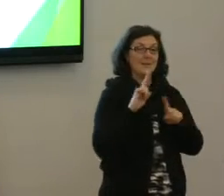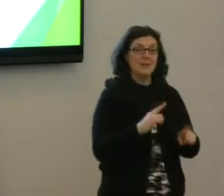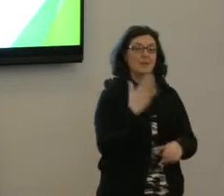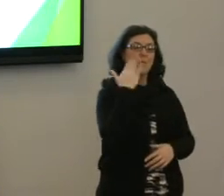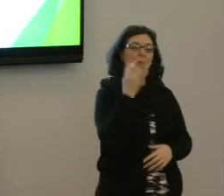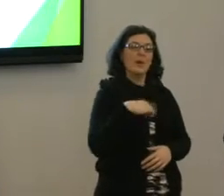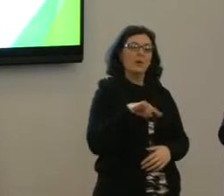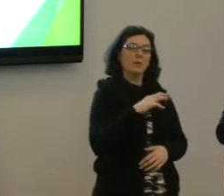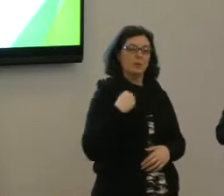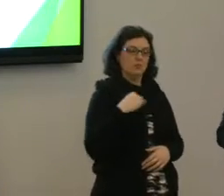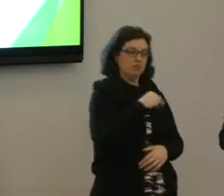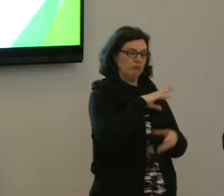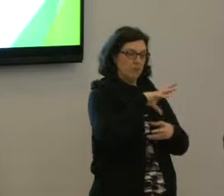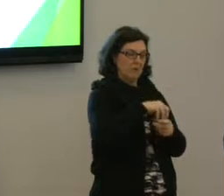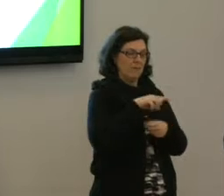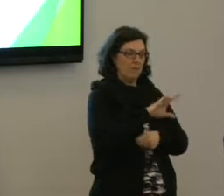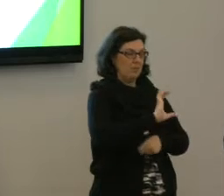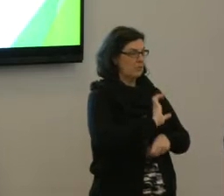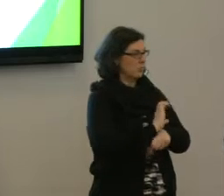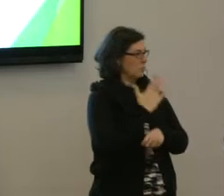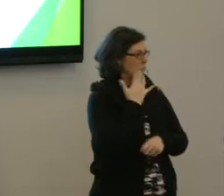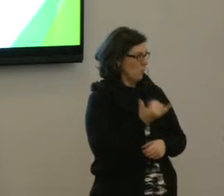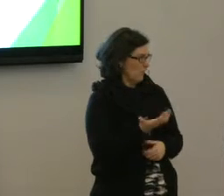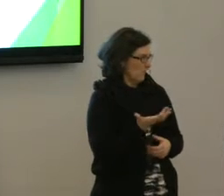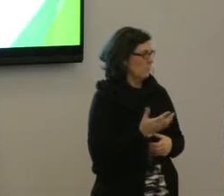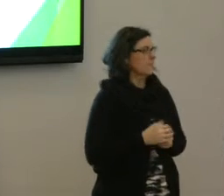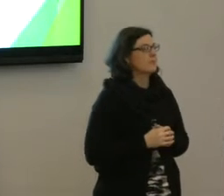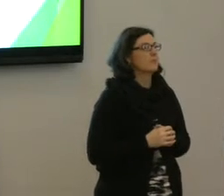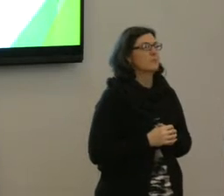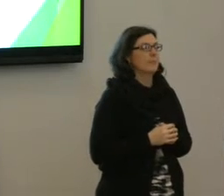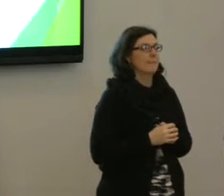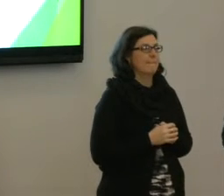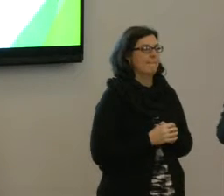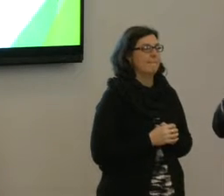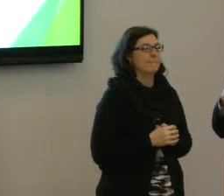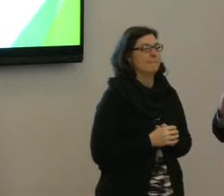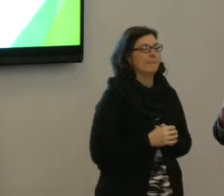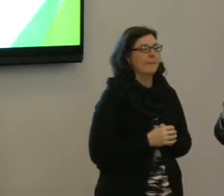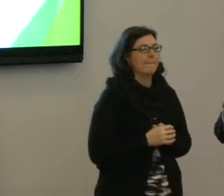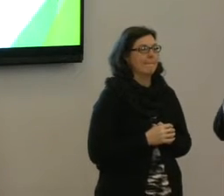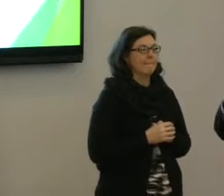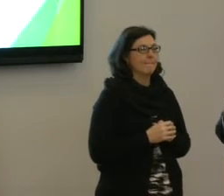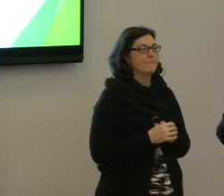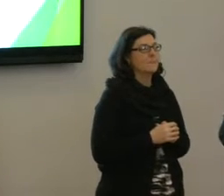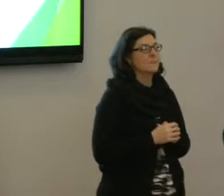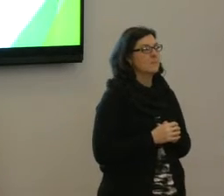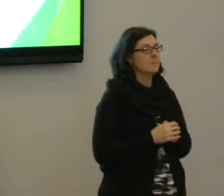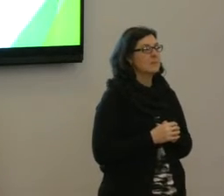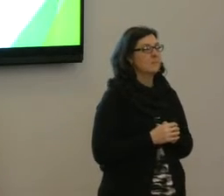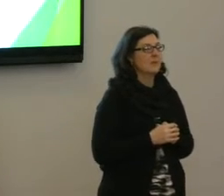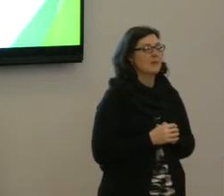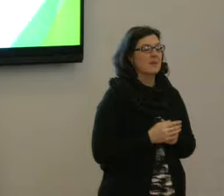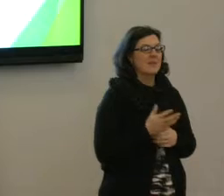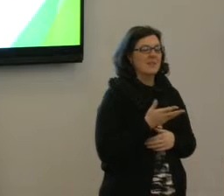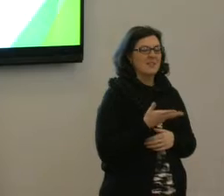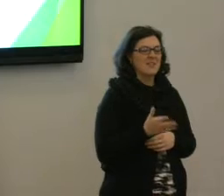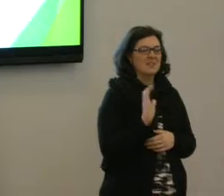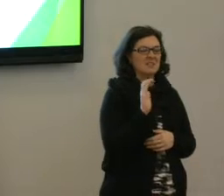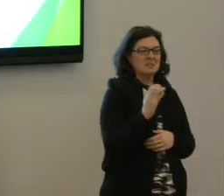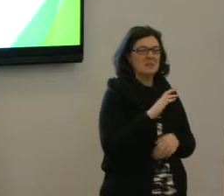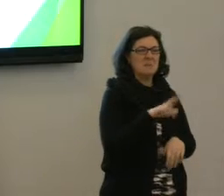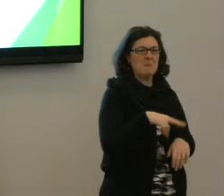why are you a member of this church, are things that seem typically normal, but would